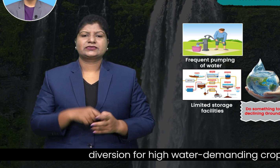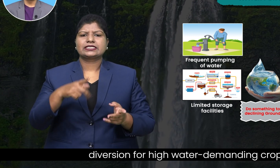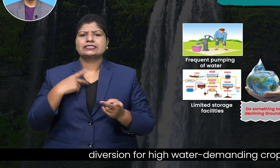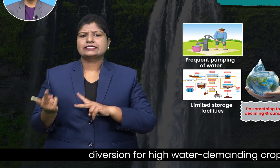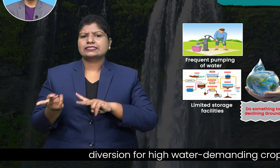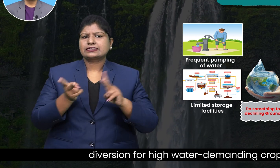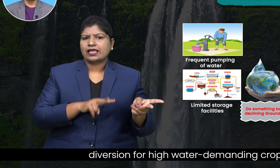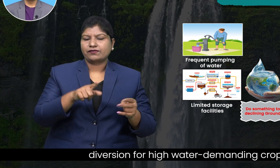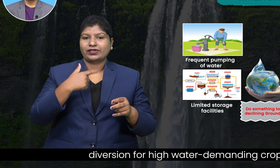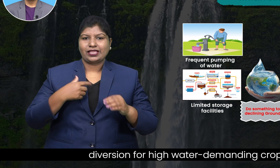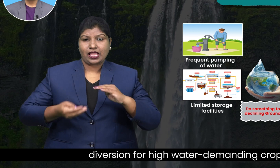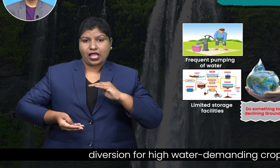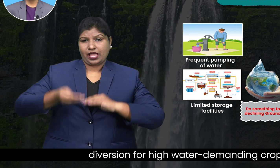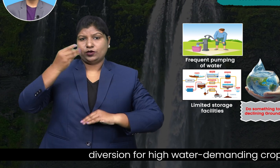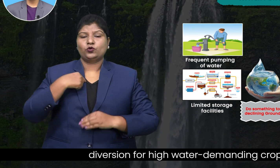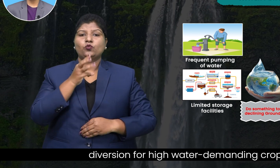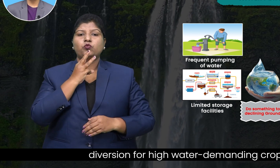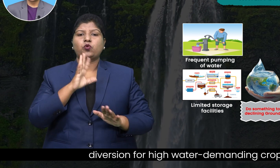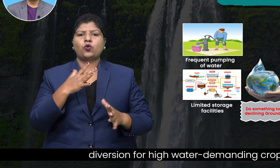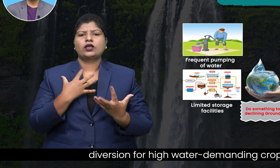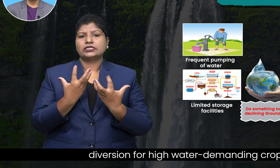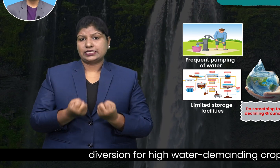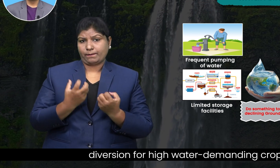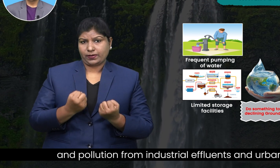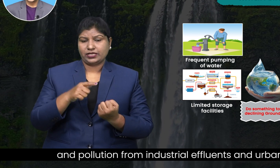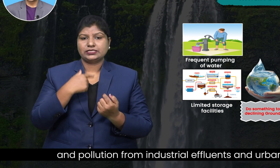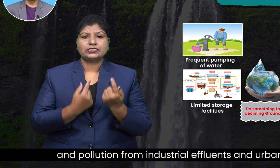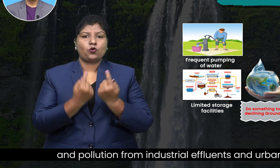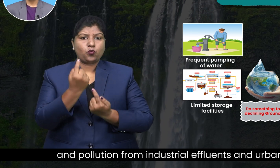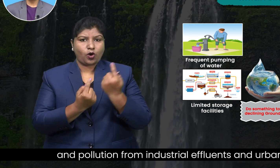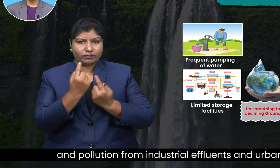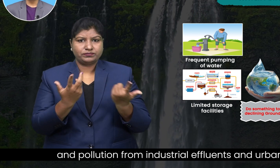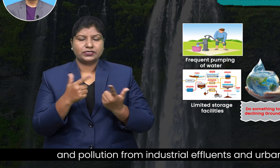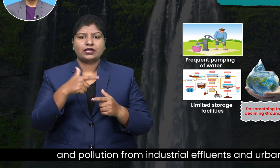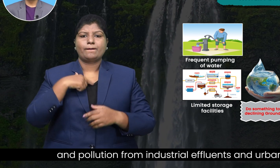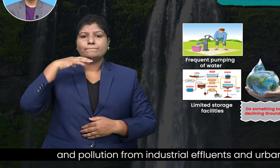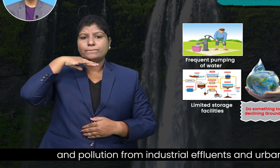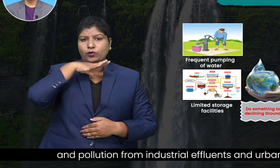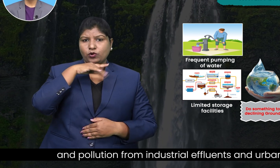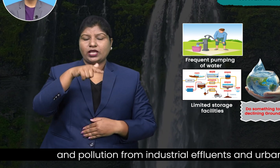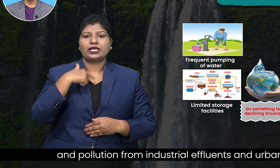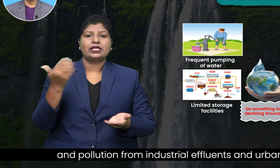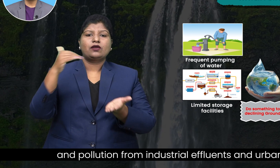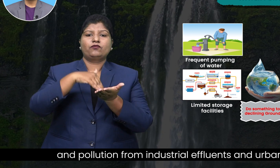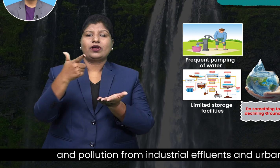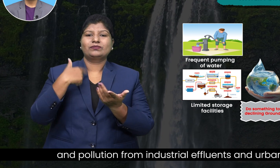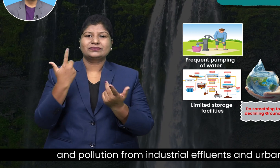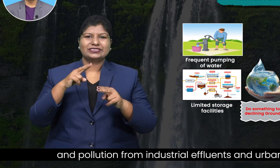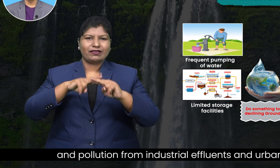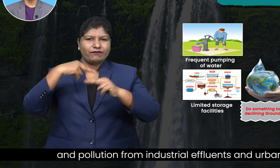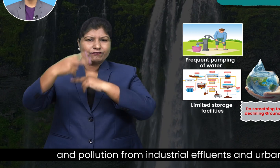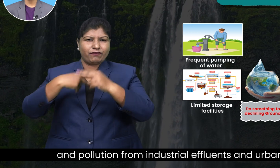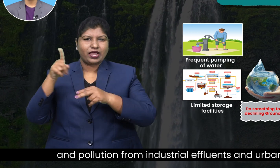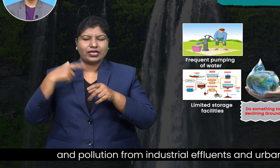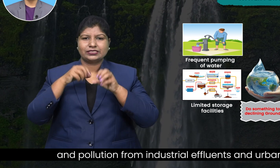Diversion for high water demanding crops and pollution from industrial effluents